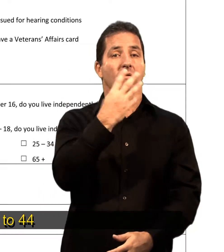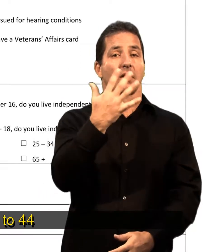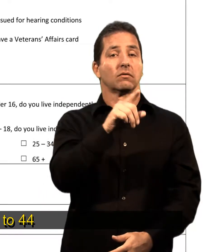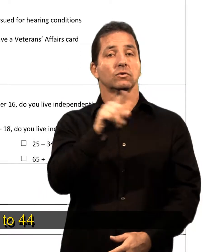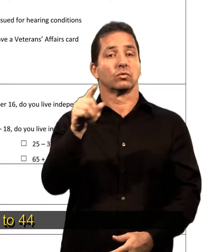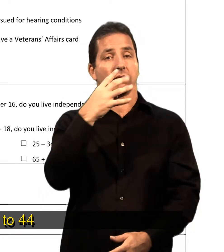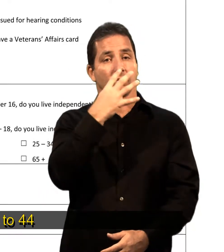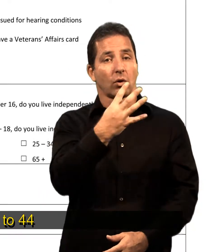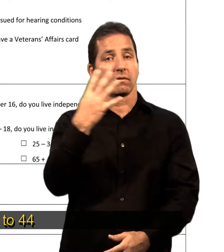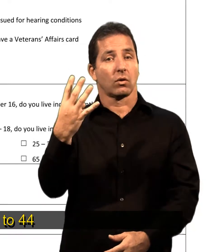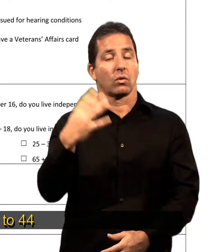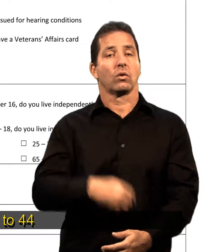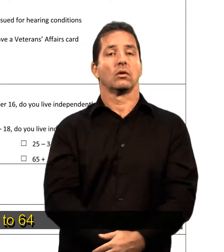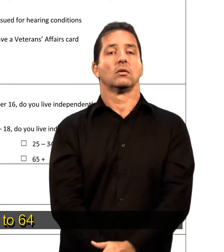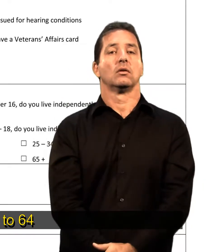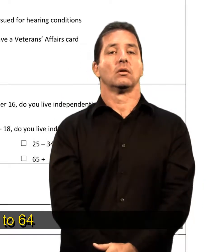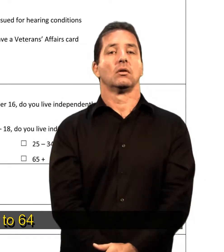35 to 44,